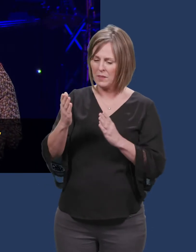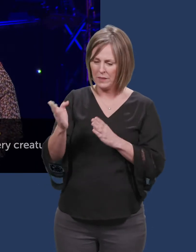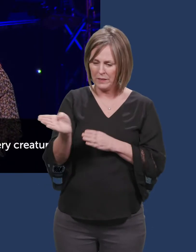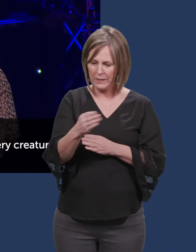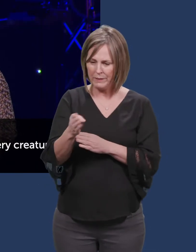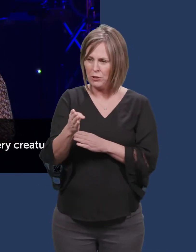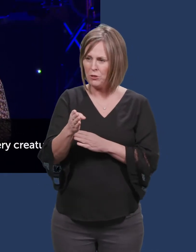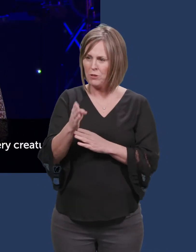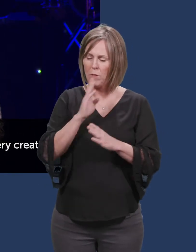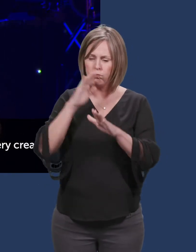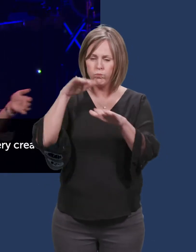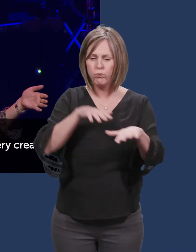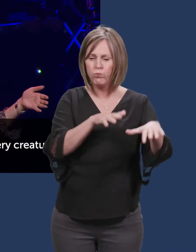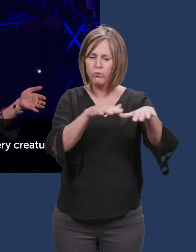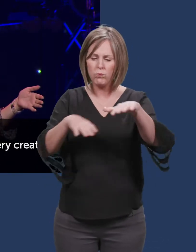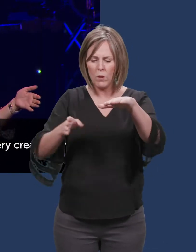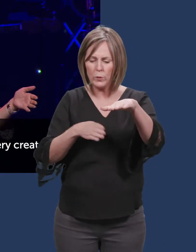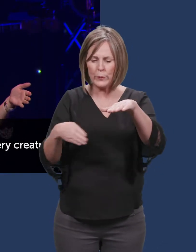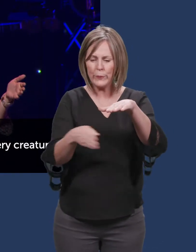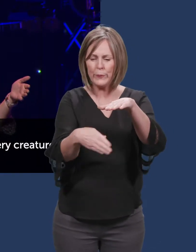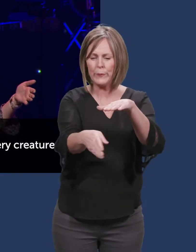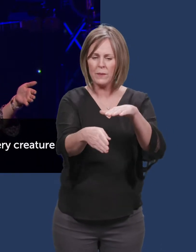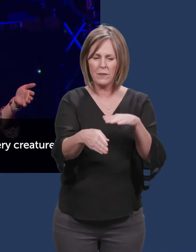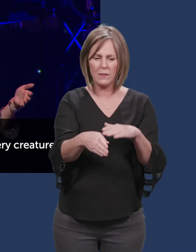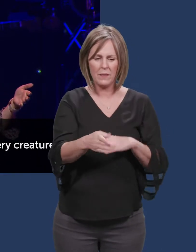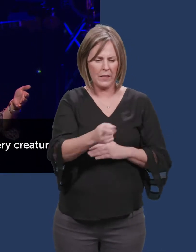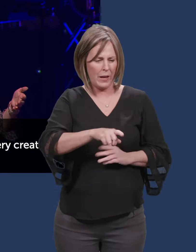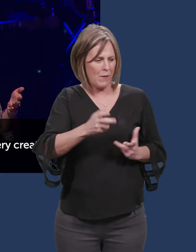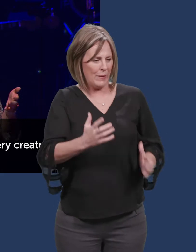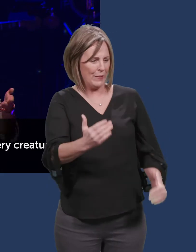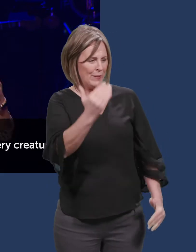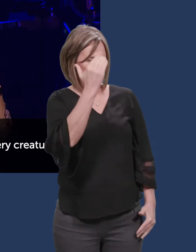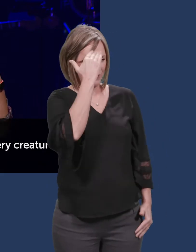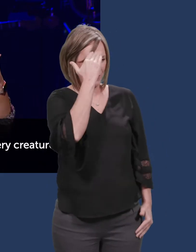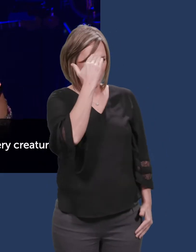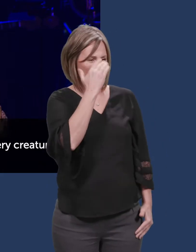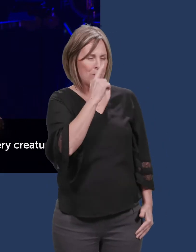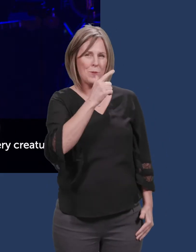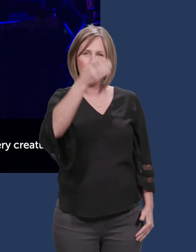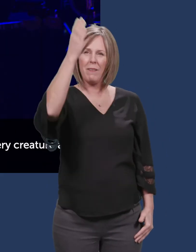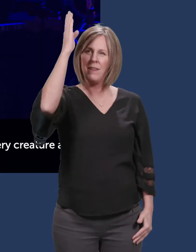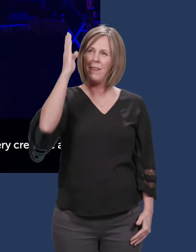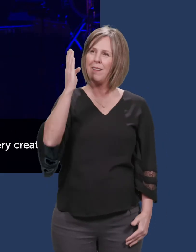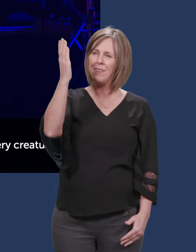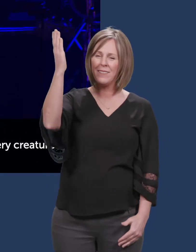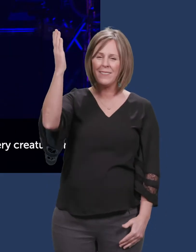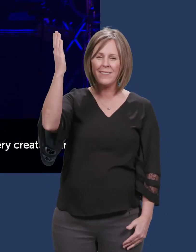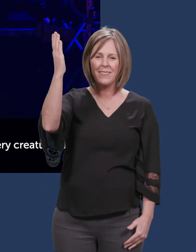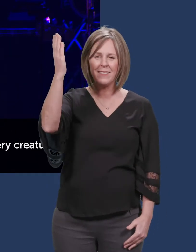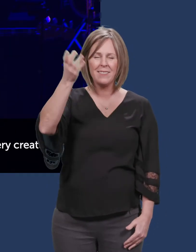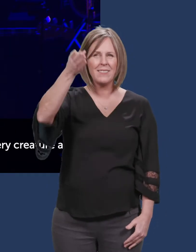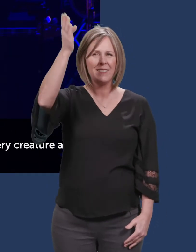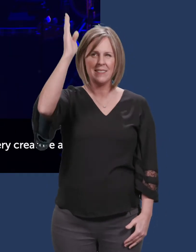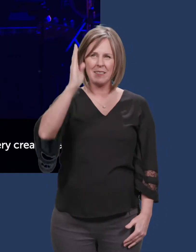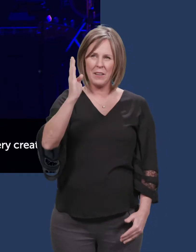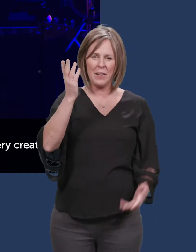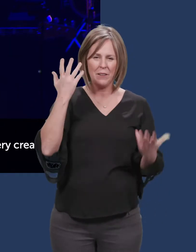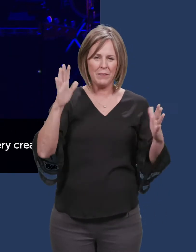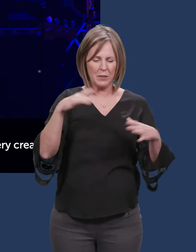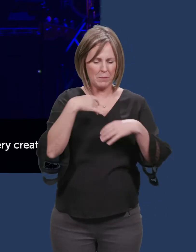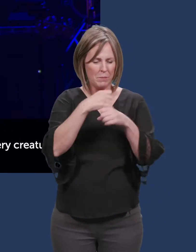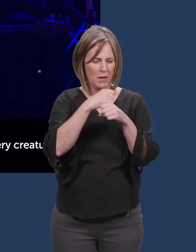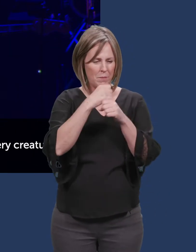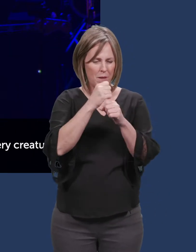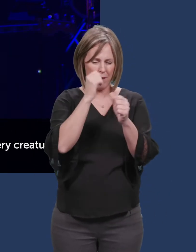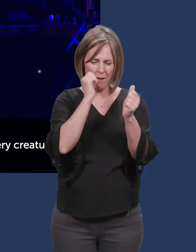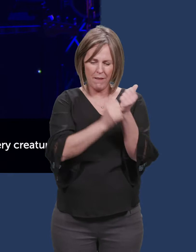you. Which of all these does not know that in Yahweh's hand is the life of every